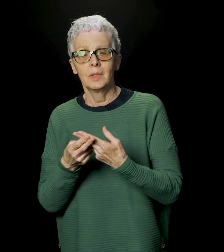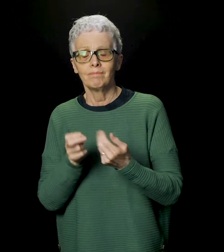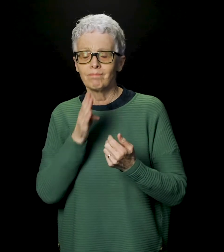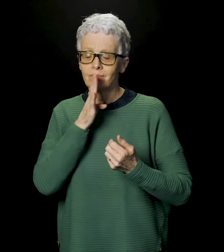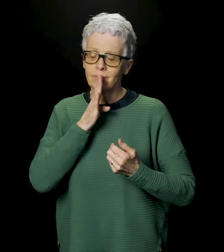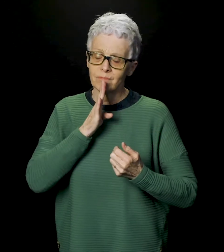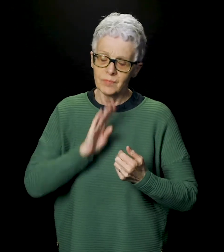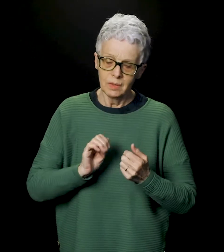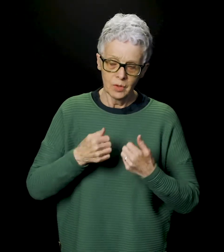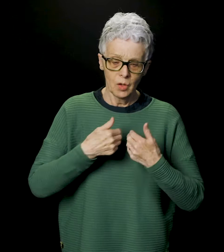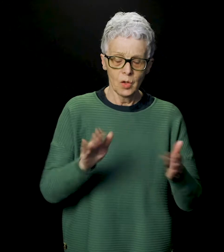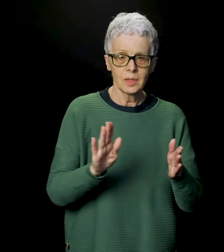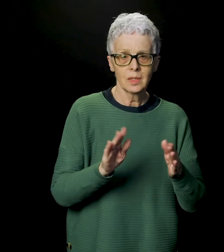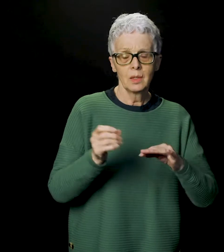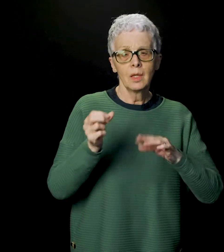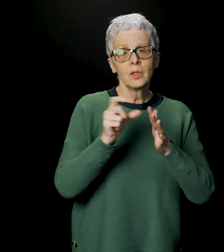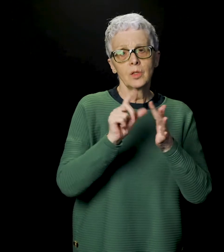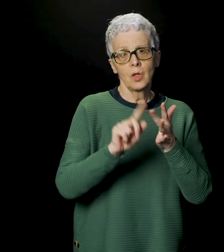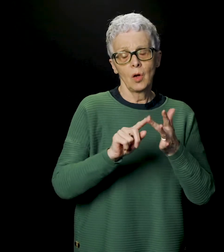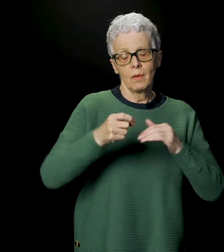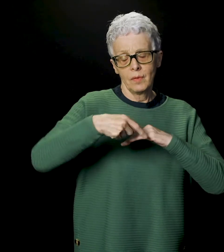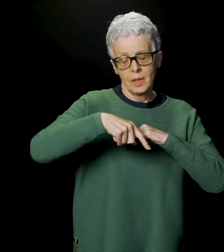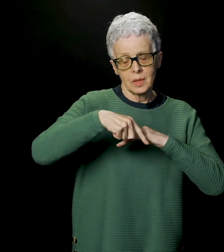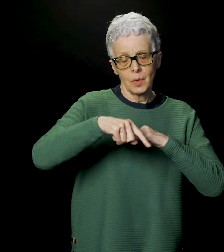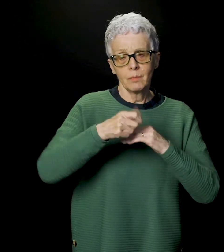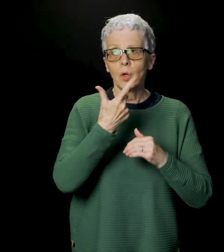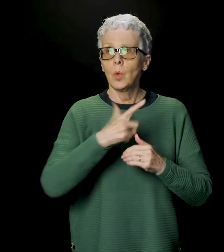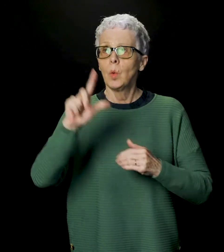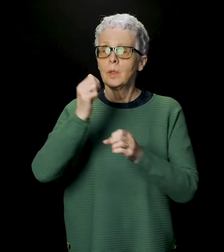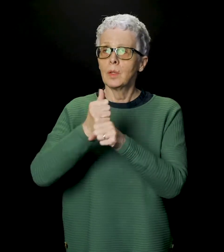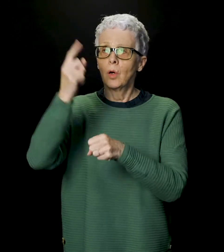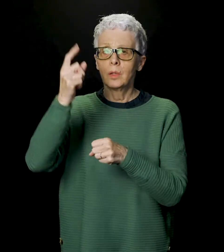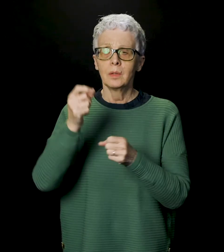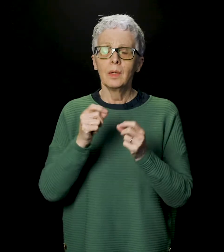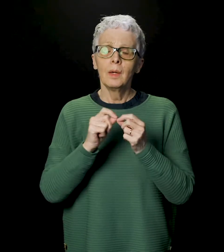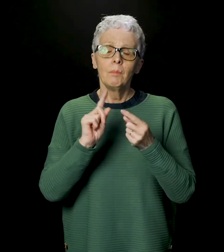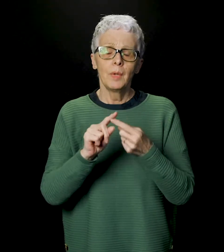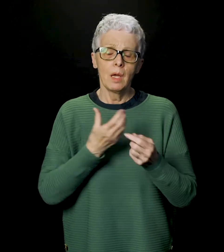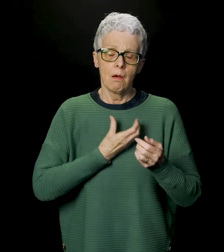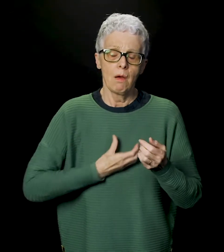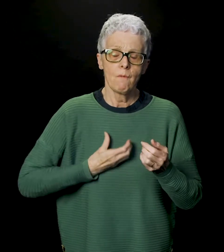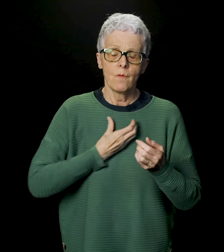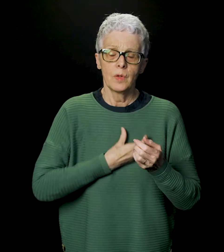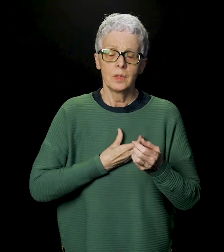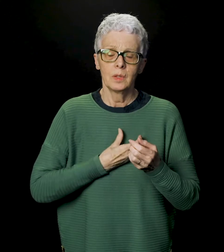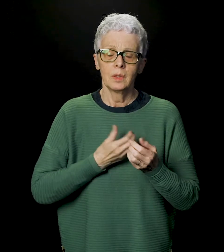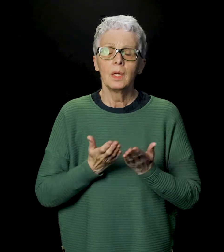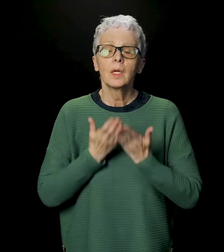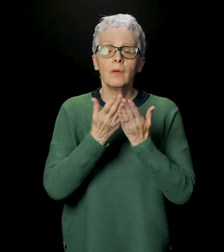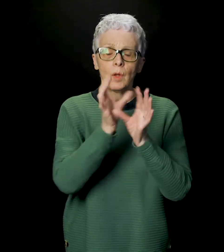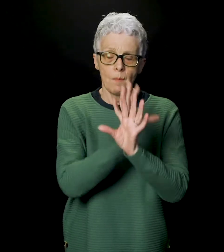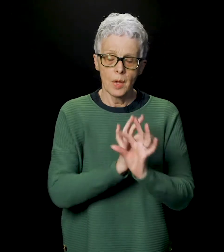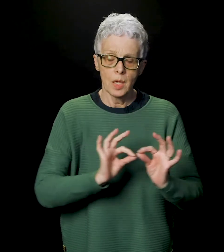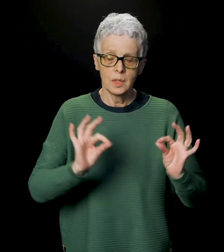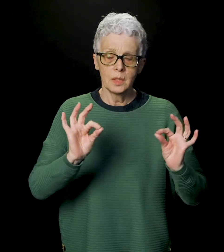grief of losing Di this week. Lord God, would you be their comfort and their peace and